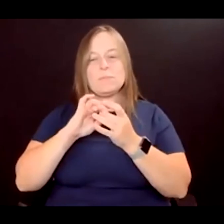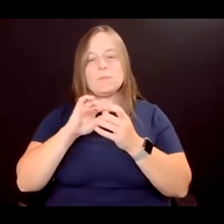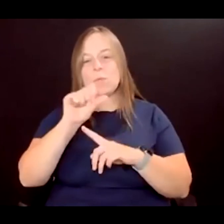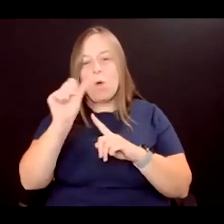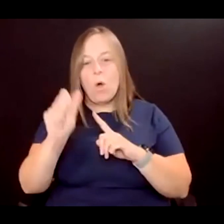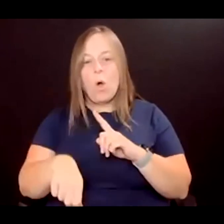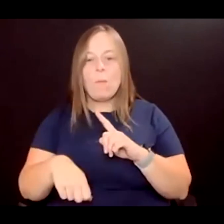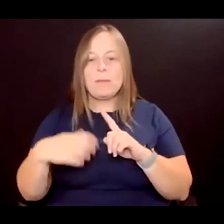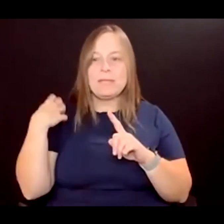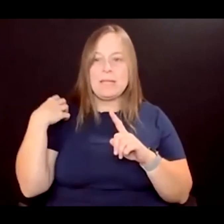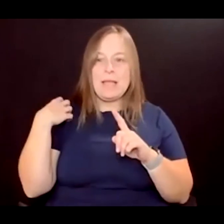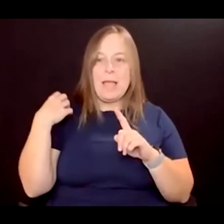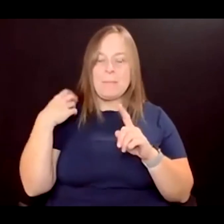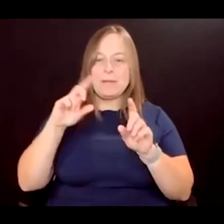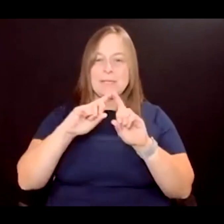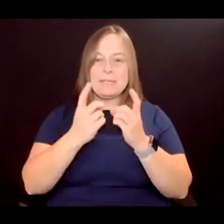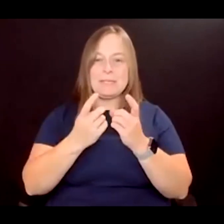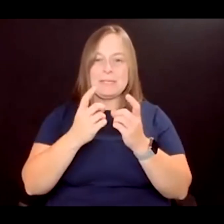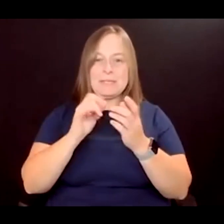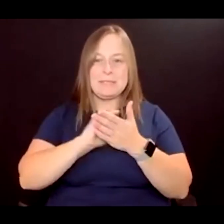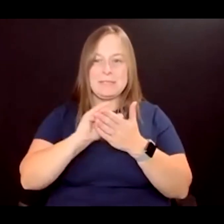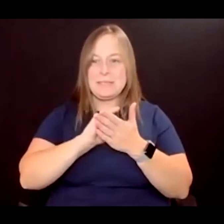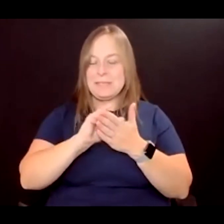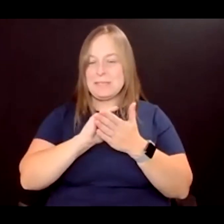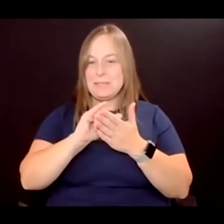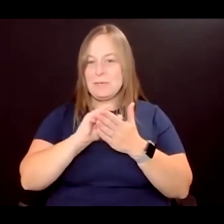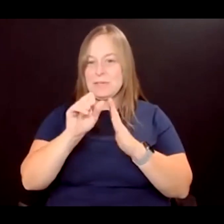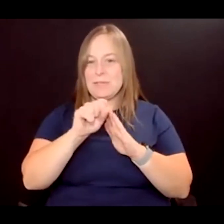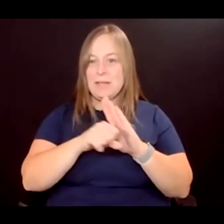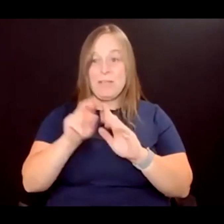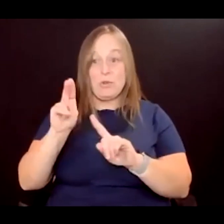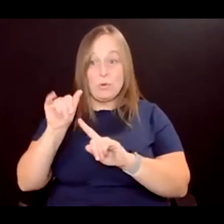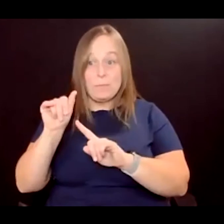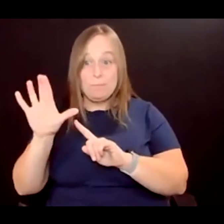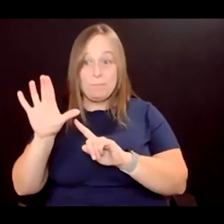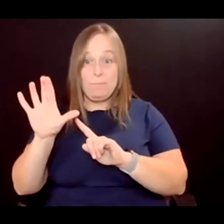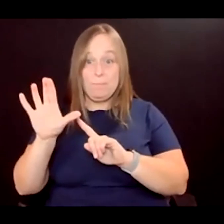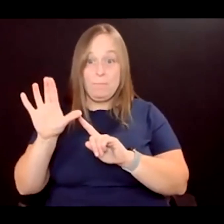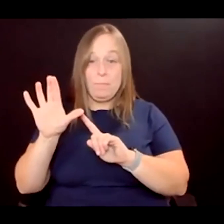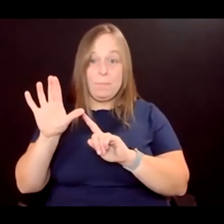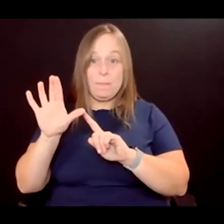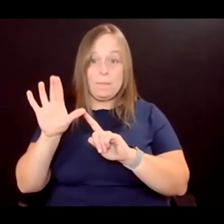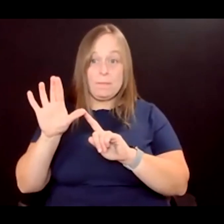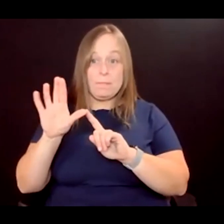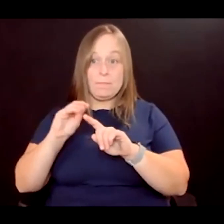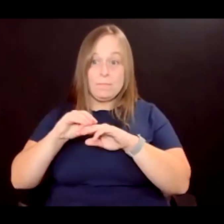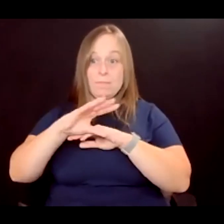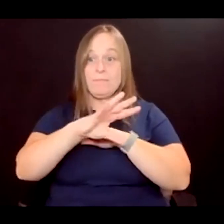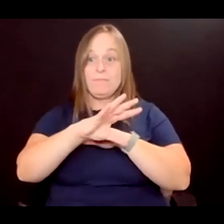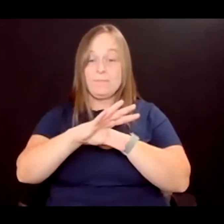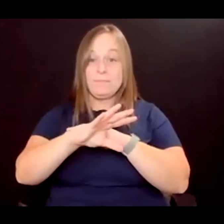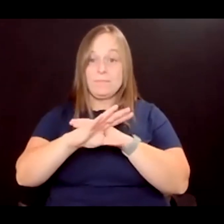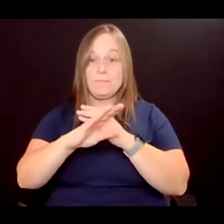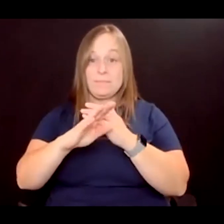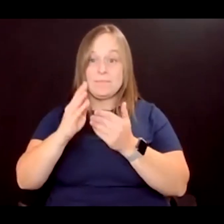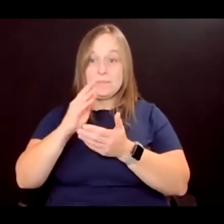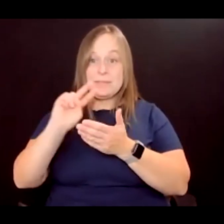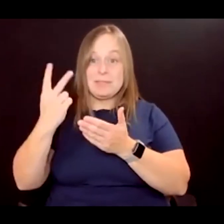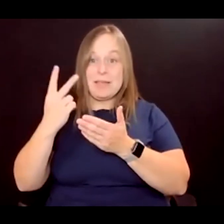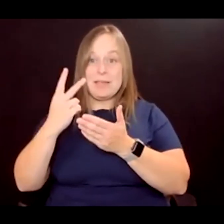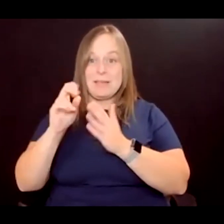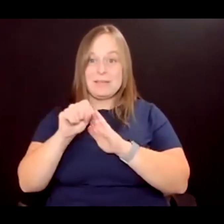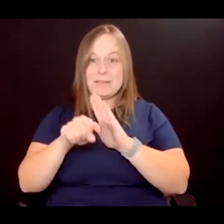I heard everything that you said, but my computer was frozen on my end. So I had a moment of panic. Donna Jean,